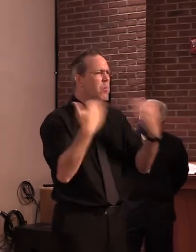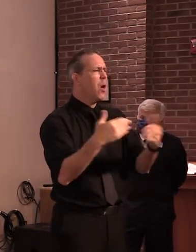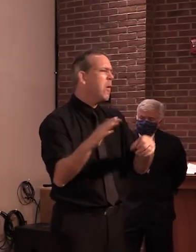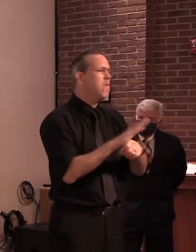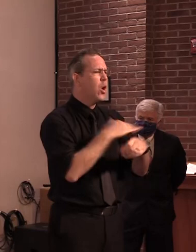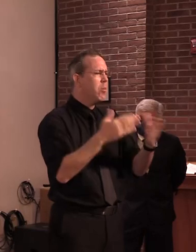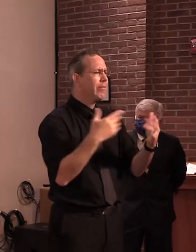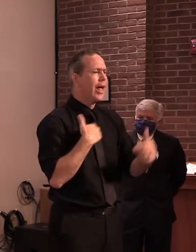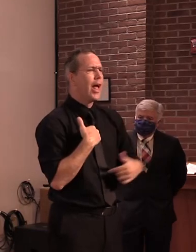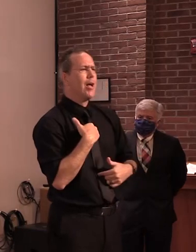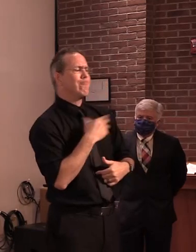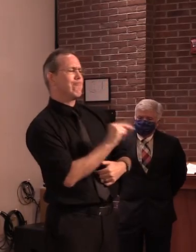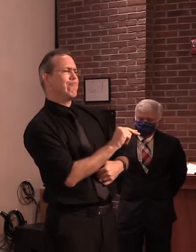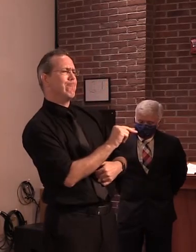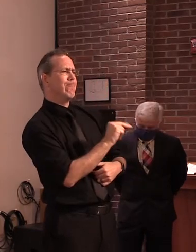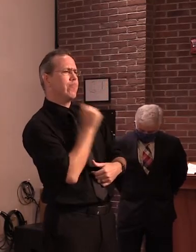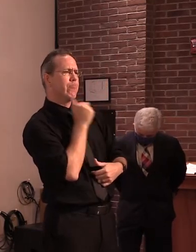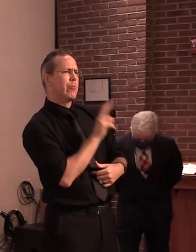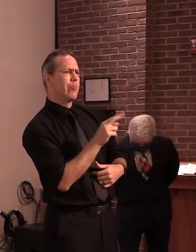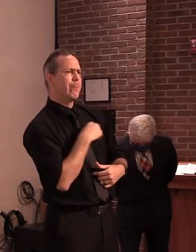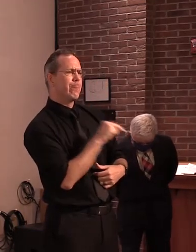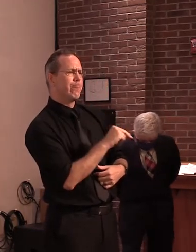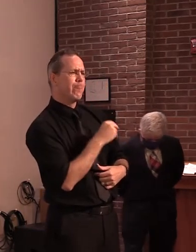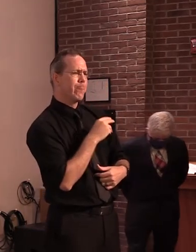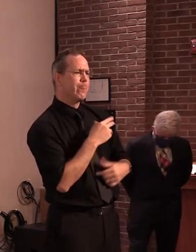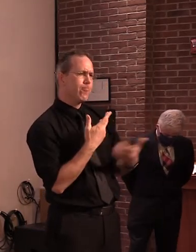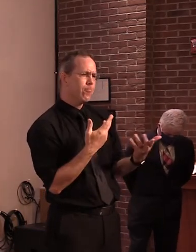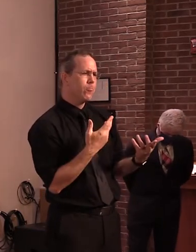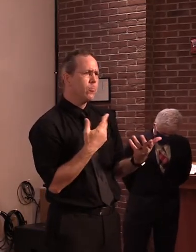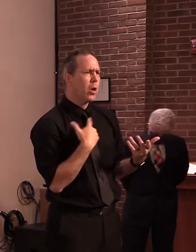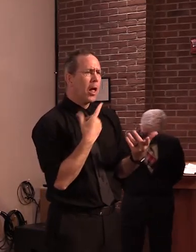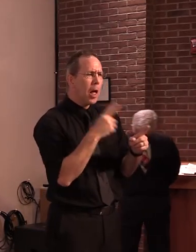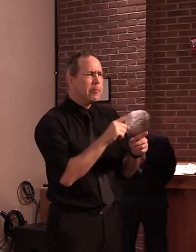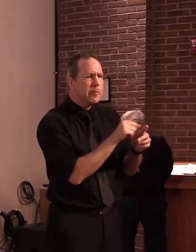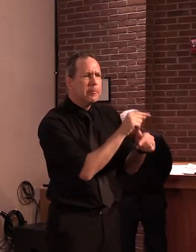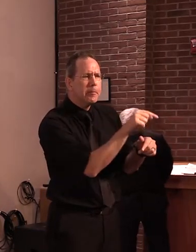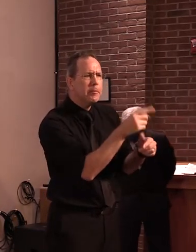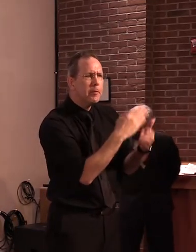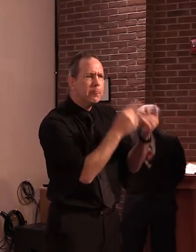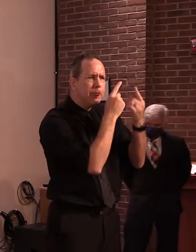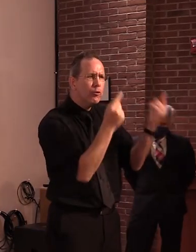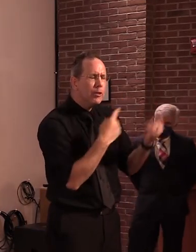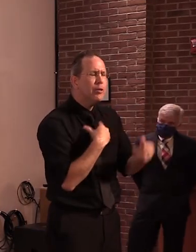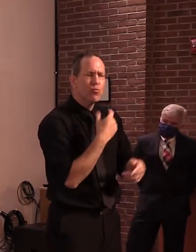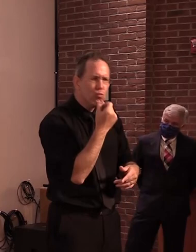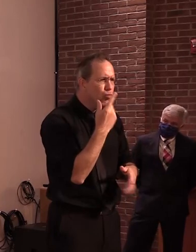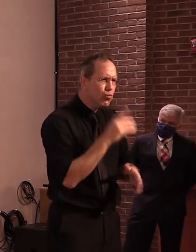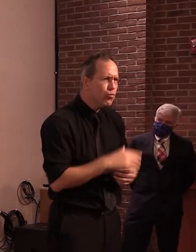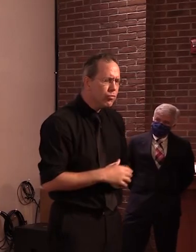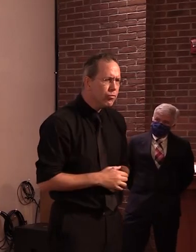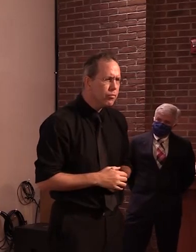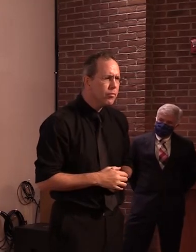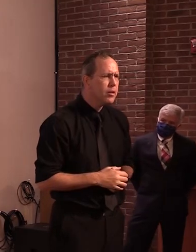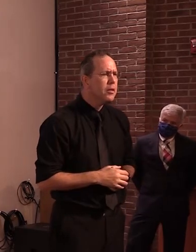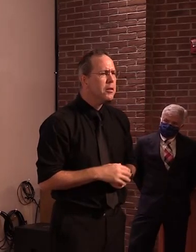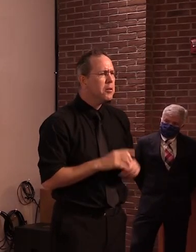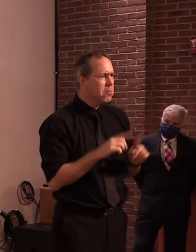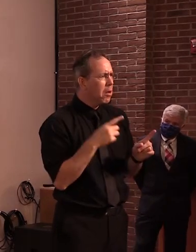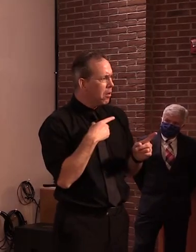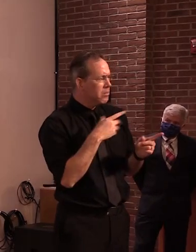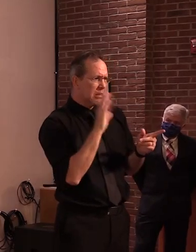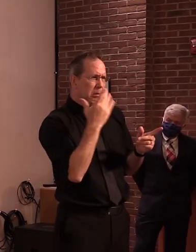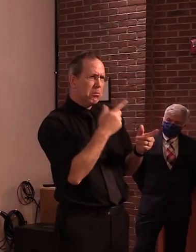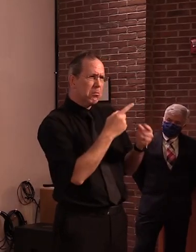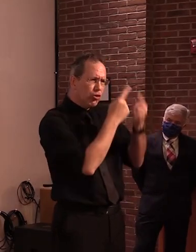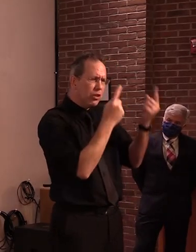comfortable with, and that's been the case at times. And so But we have those discussions and those